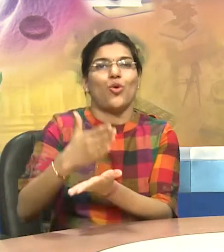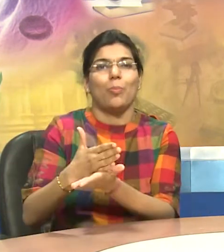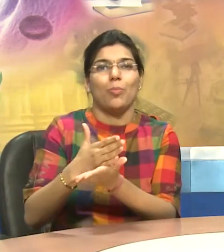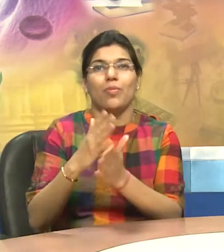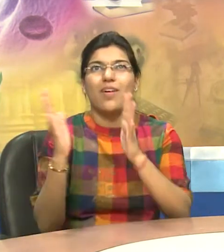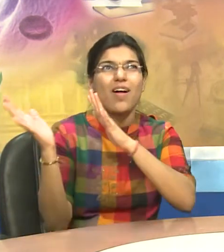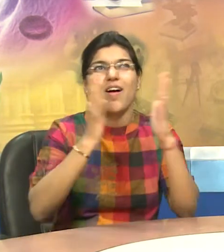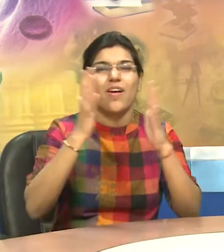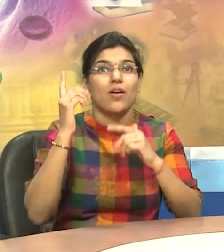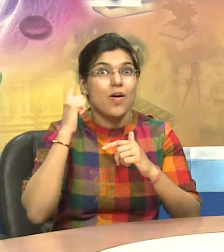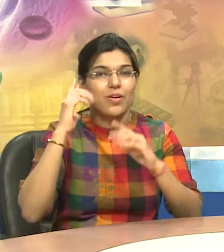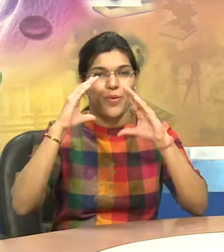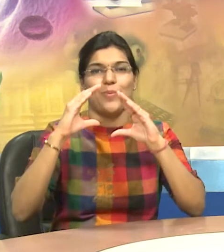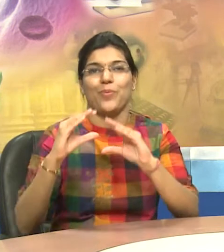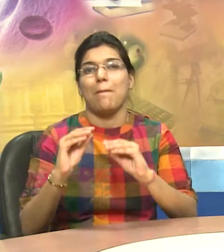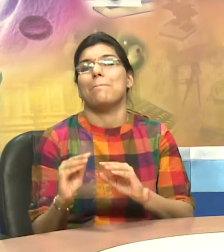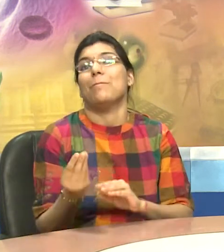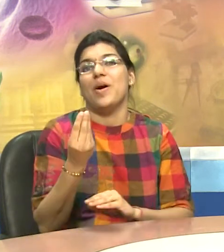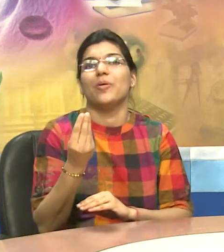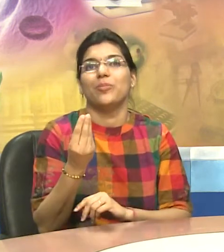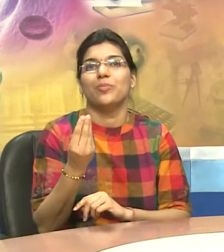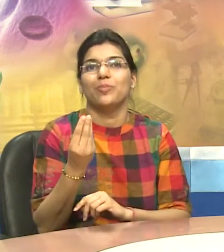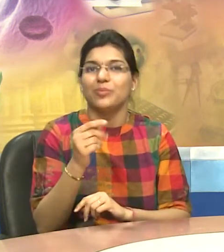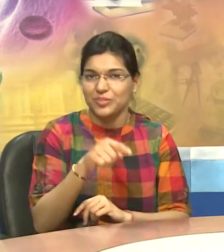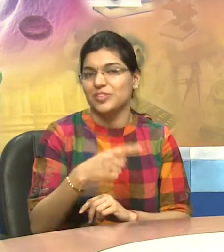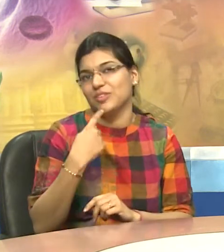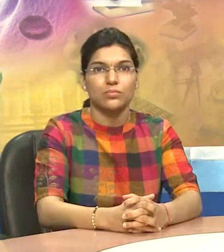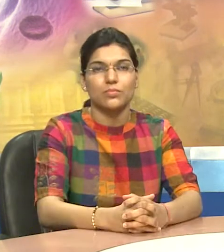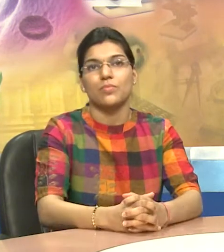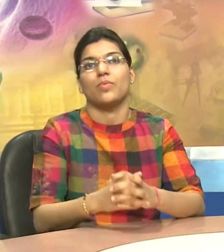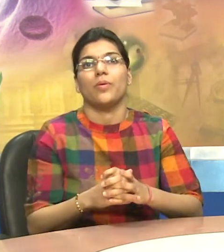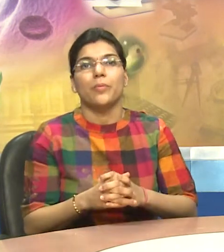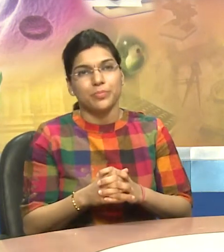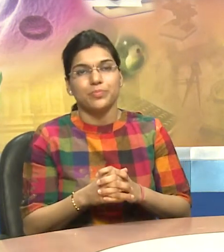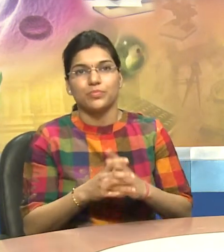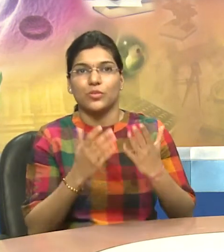no noise pollution. It will get better.